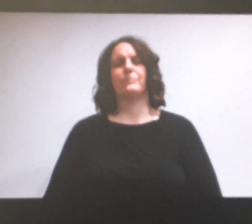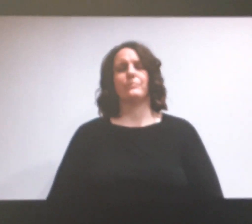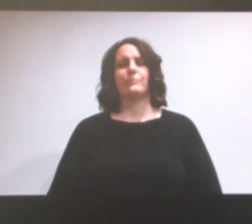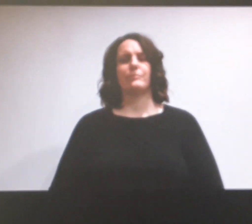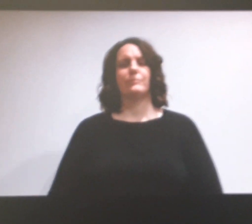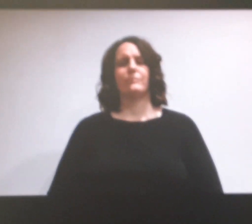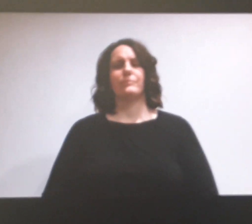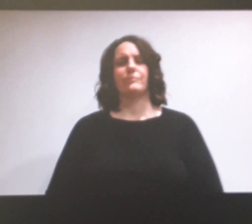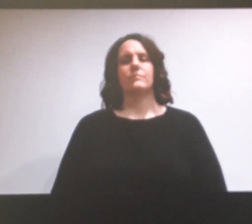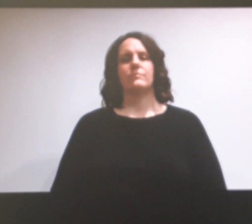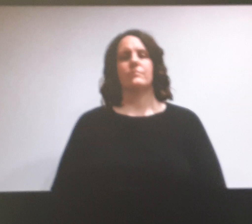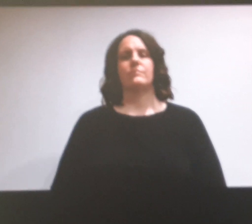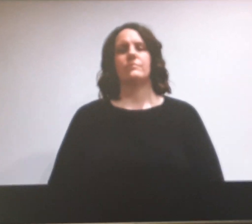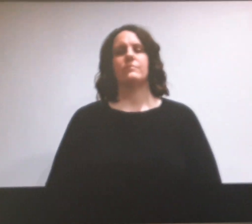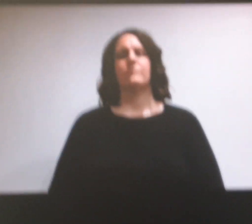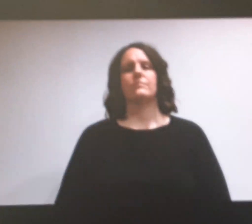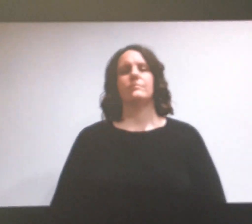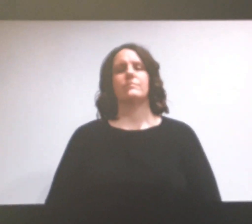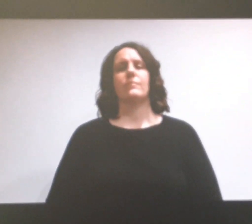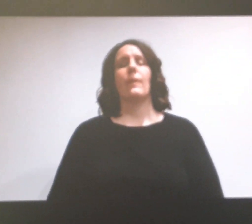from the bailiff.